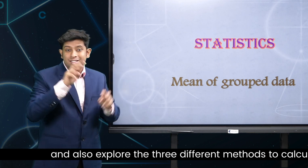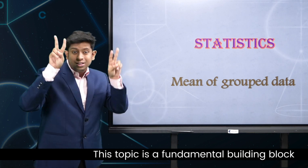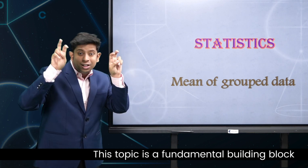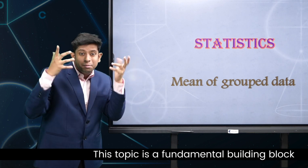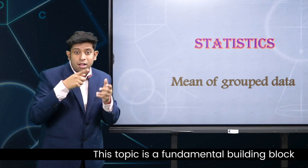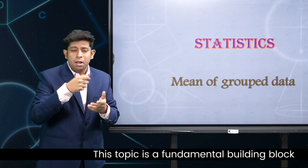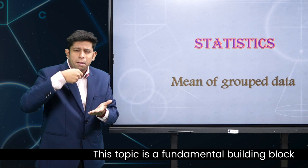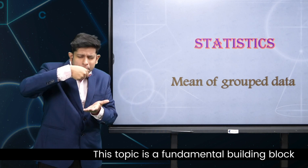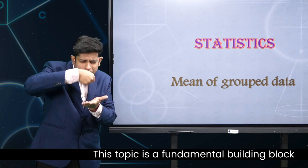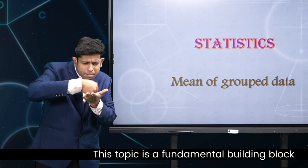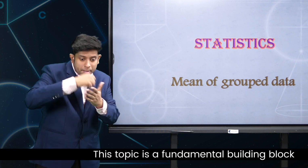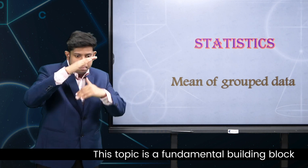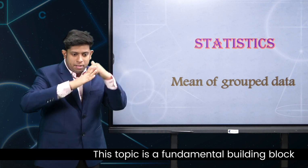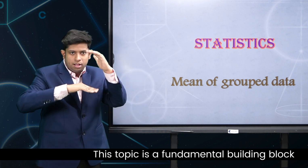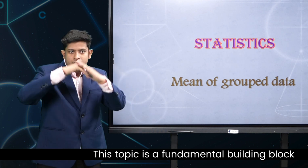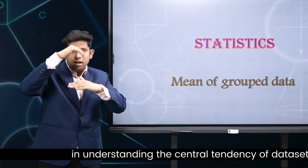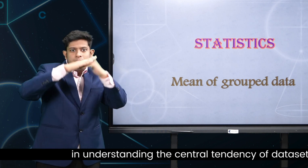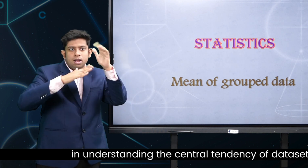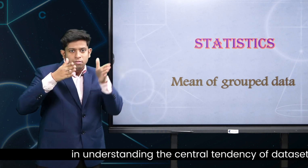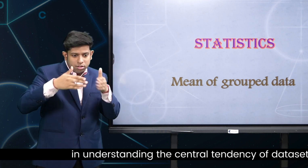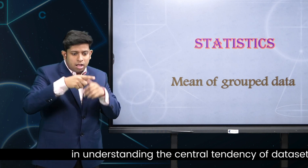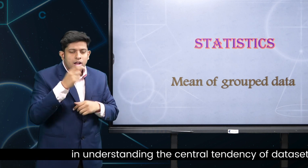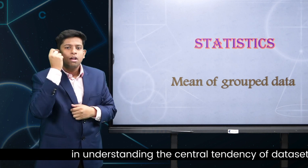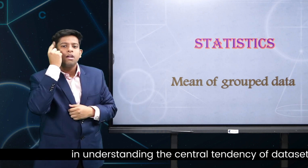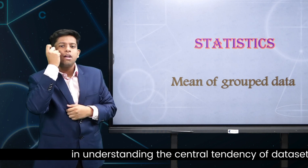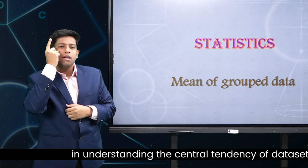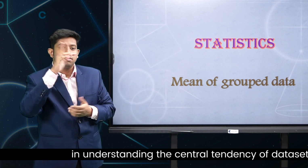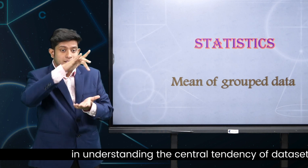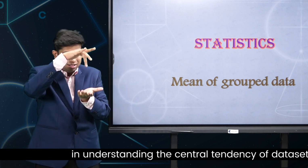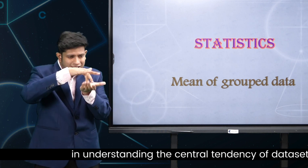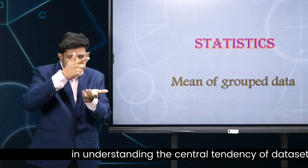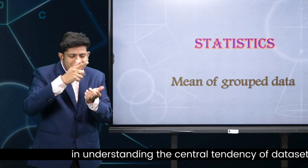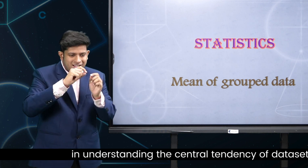This topic is a fundamental building block in understanding the central tendency of data sets.